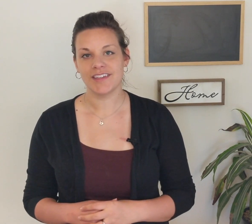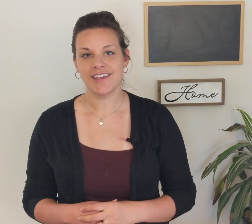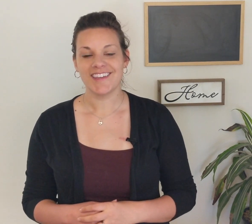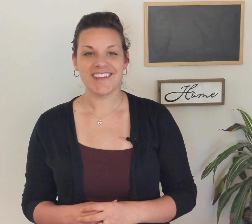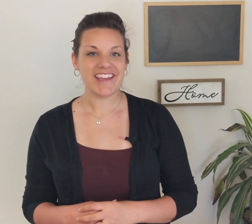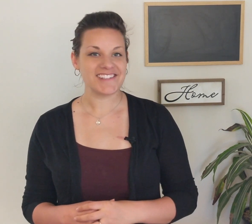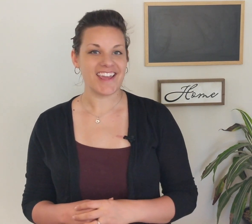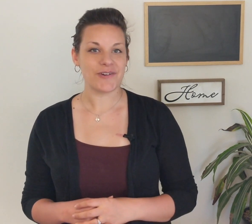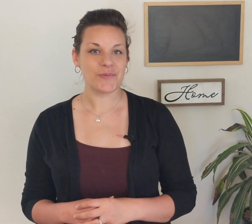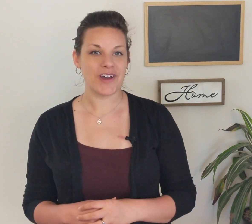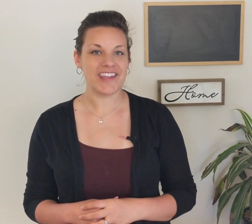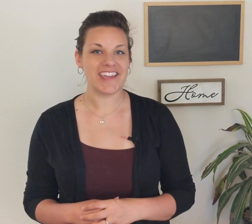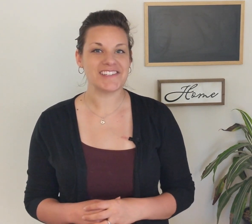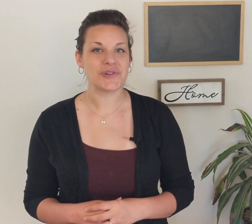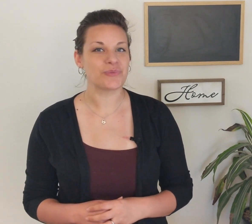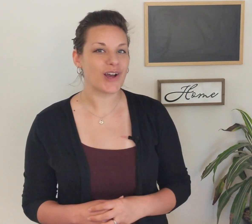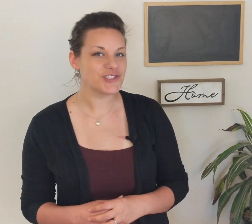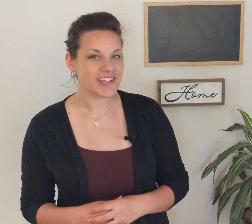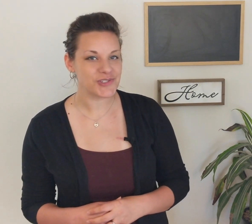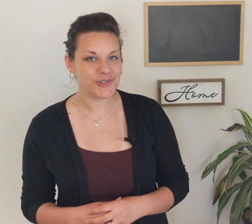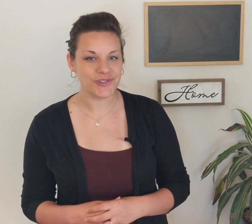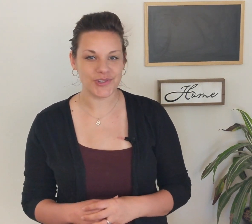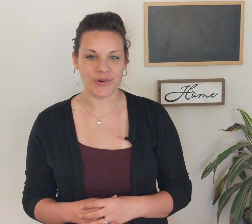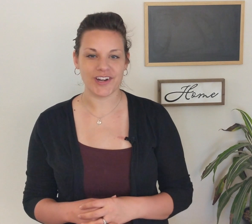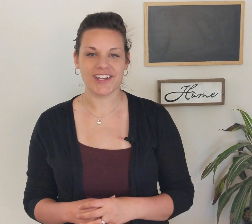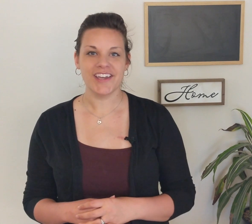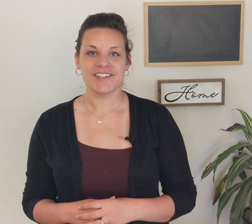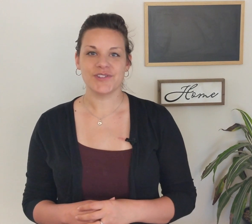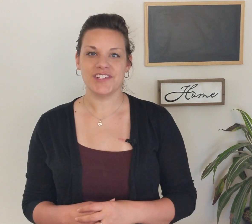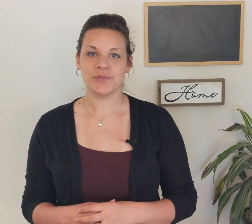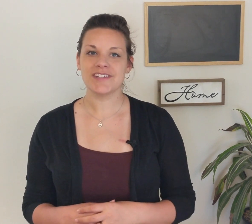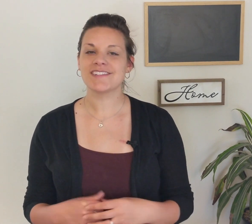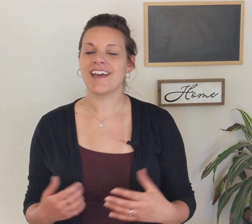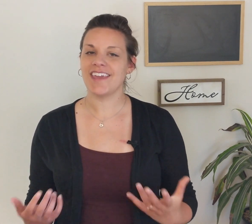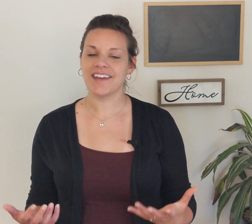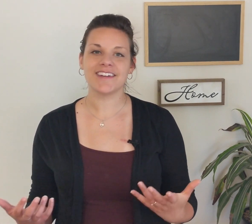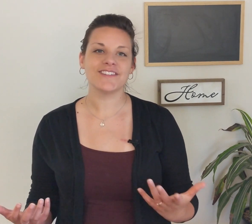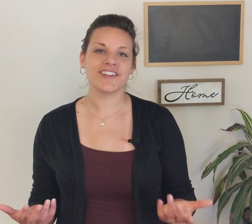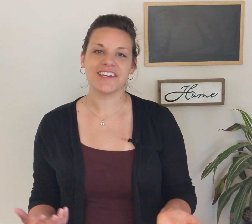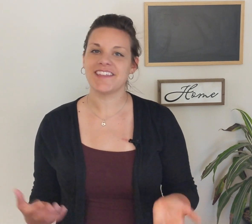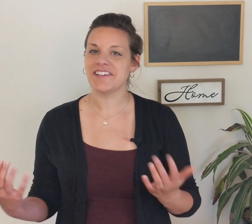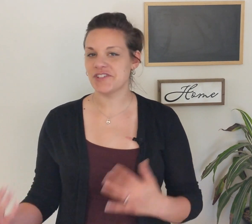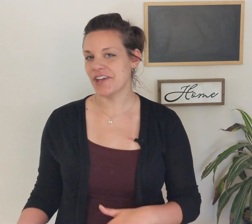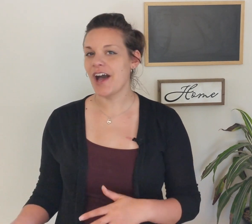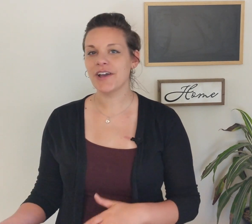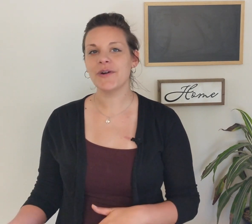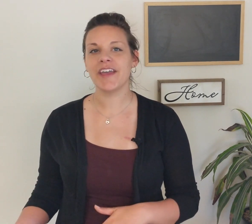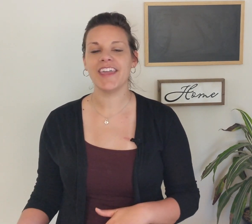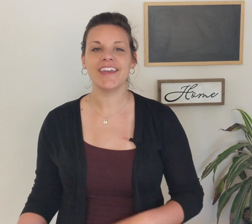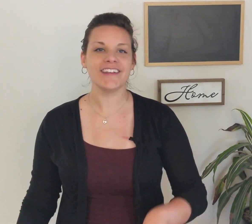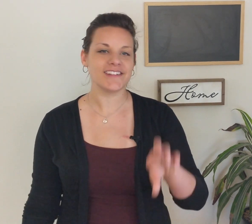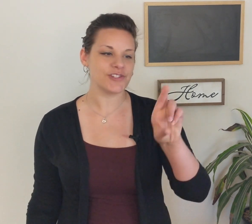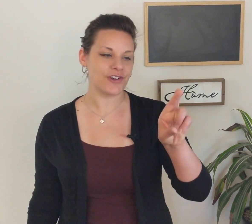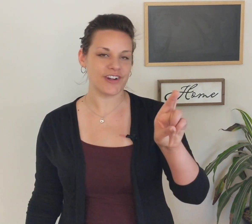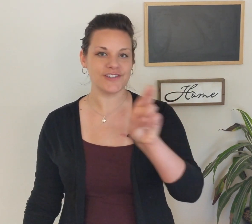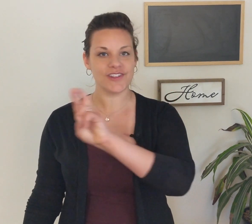The next one is Rochester, New York. So this one is again gonna look like that Chicago hand. And so you're gonna do the